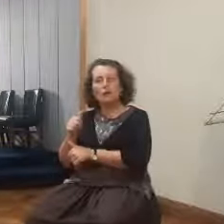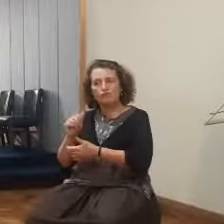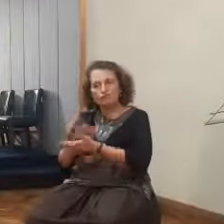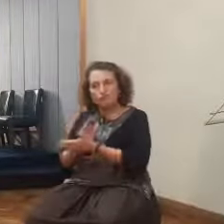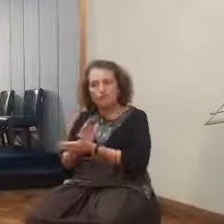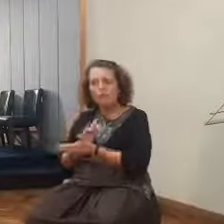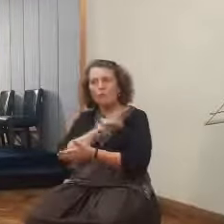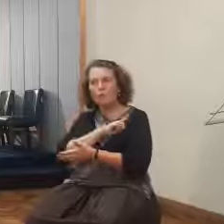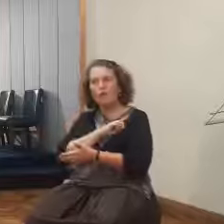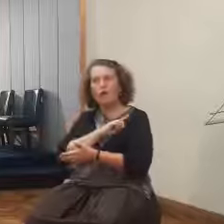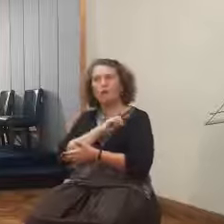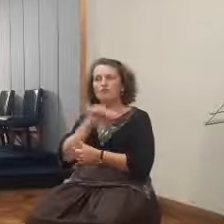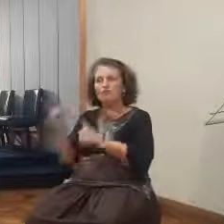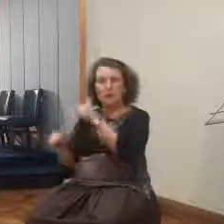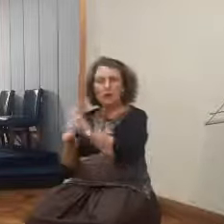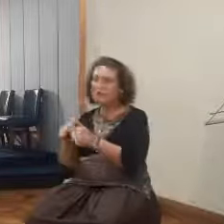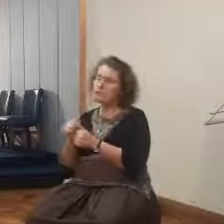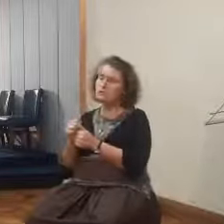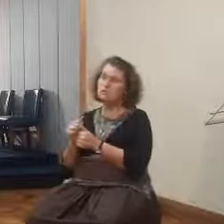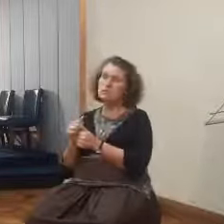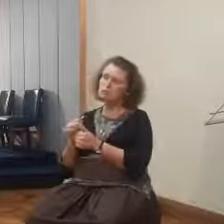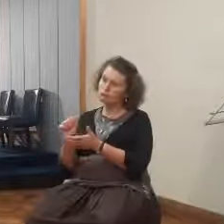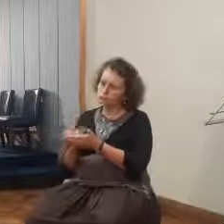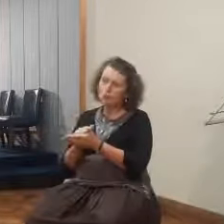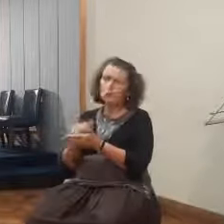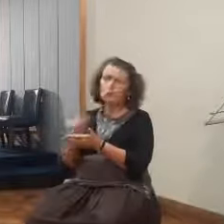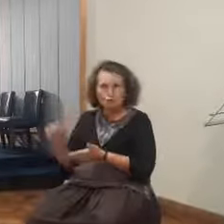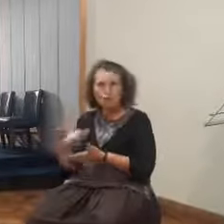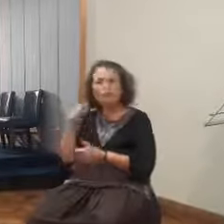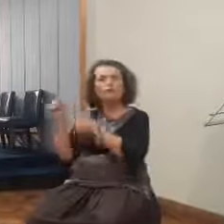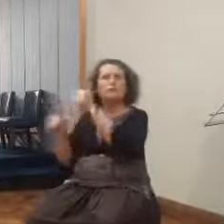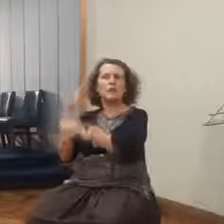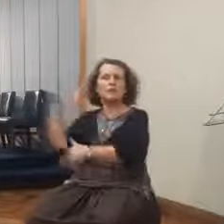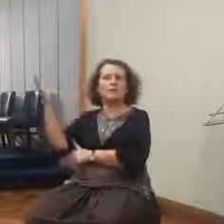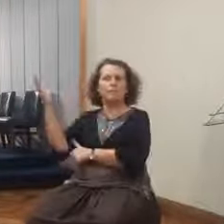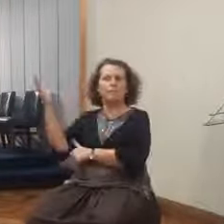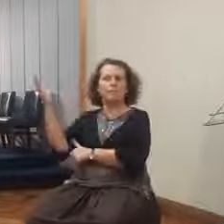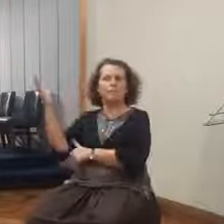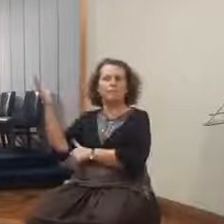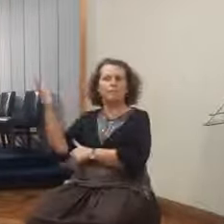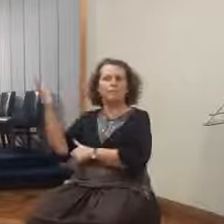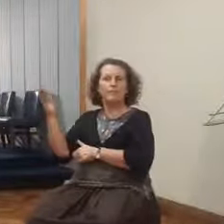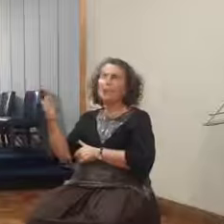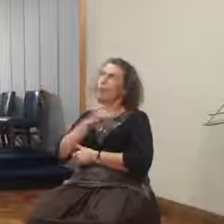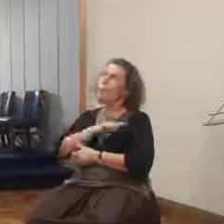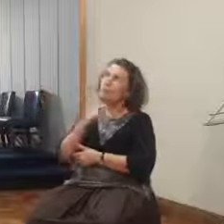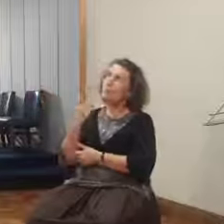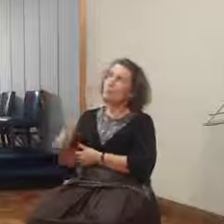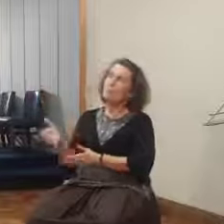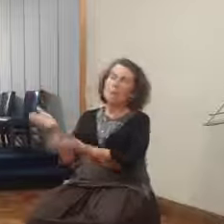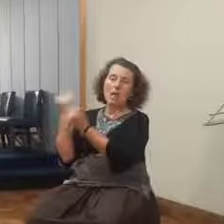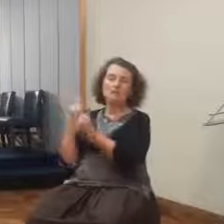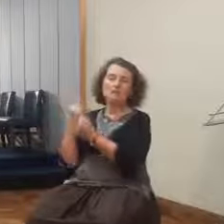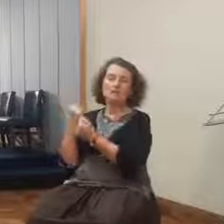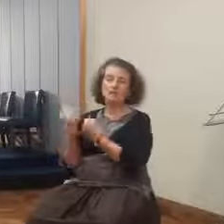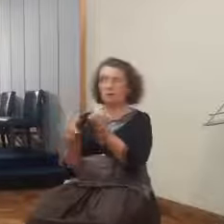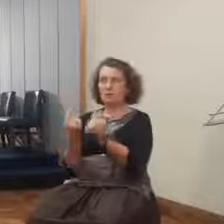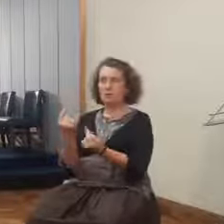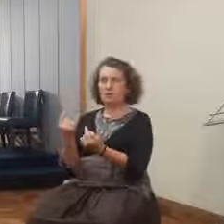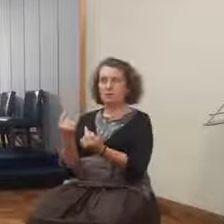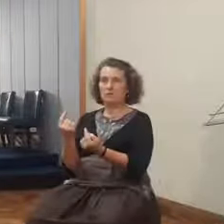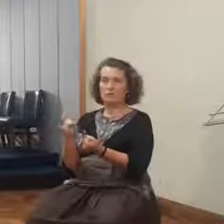the upright. It's beautiful, it's fitting, it's appropriate. It's our duty for blessings received. Matthew Henry calls it an